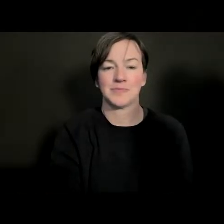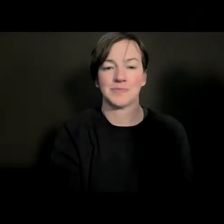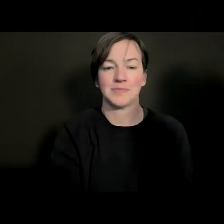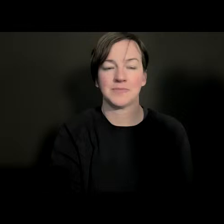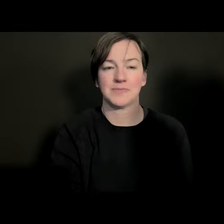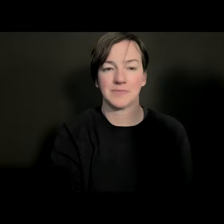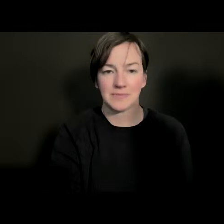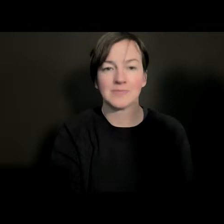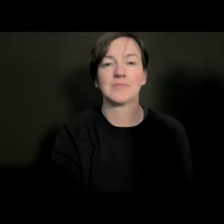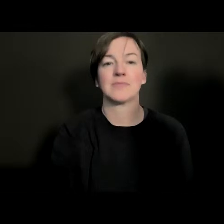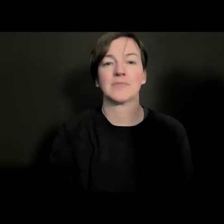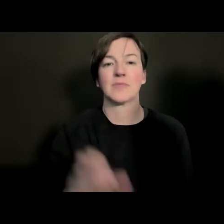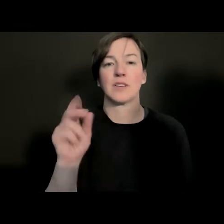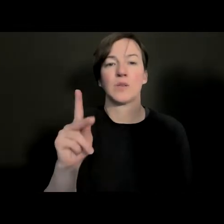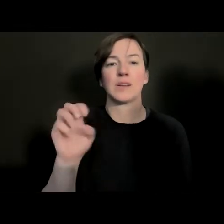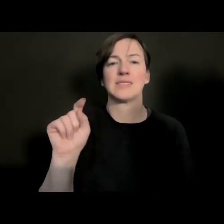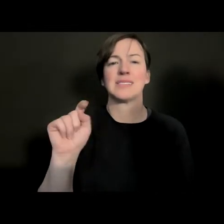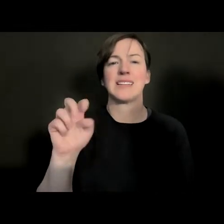Okay, Stephen Ma.